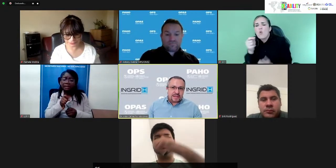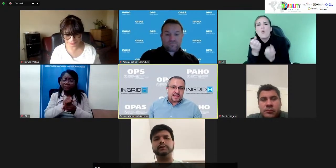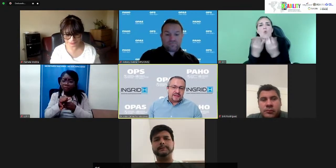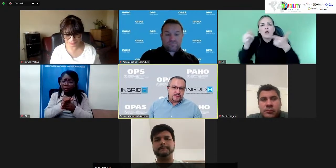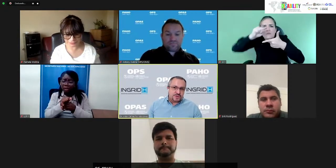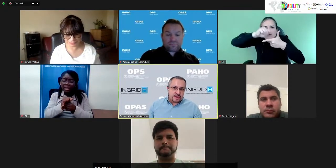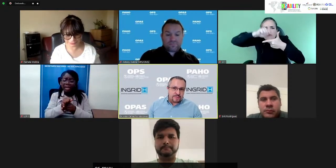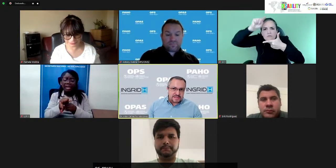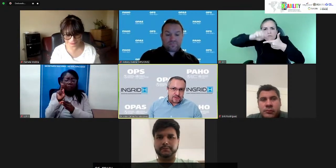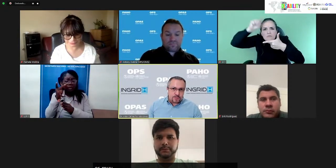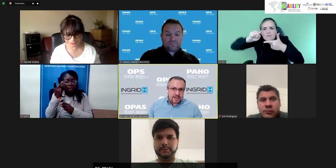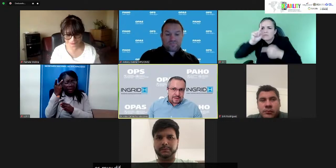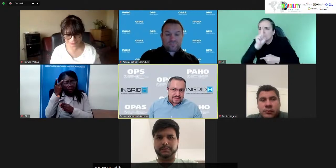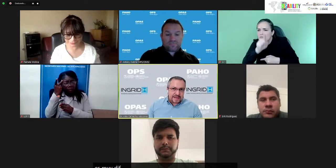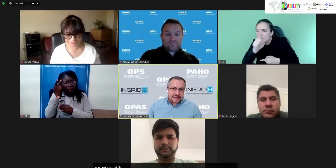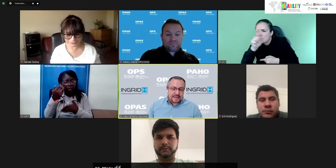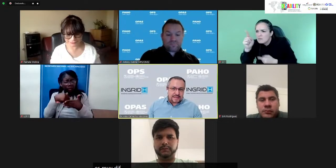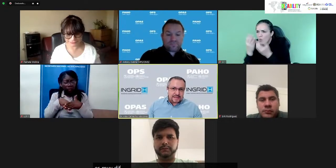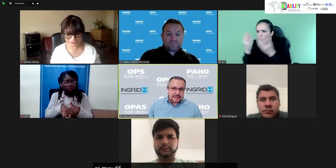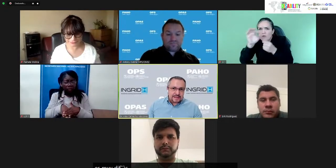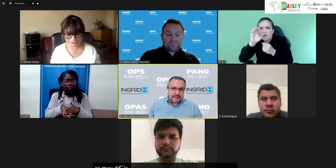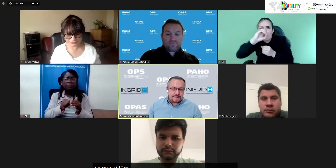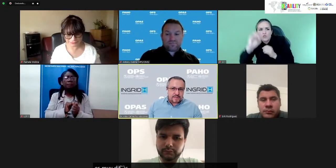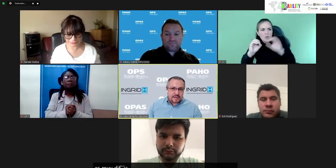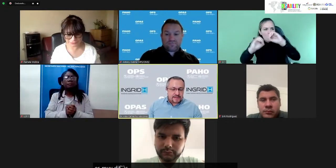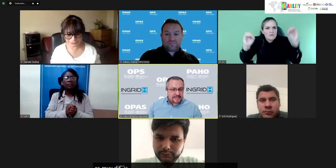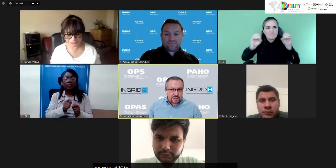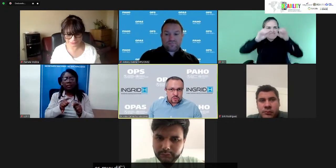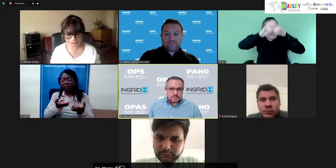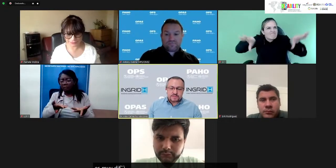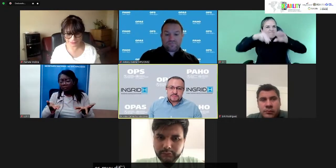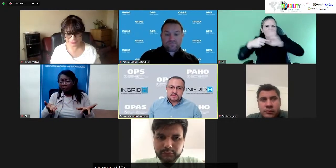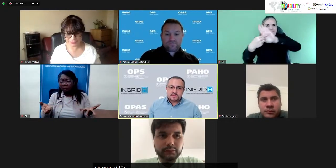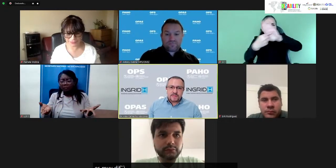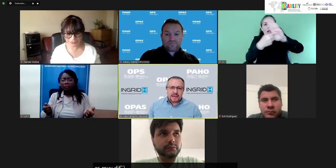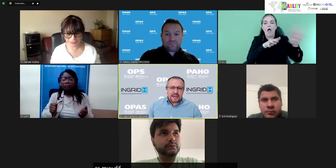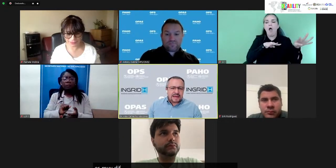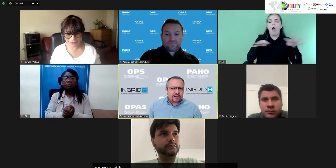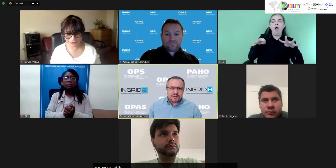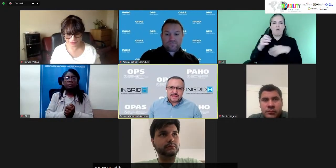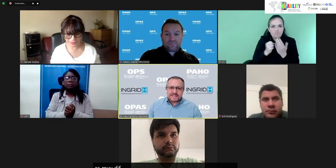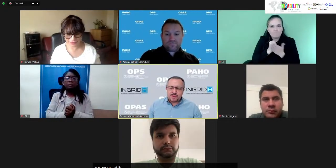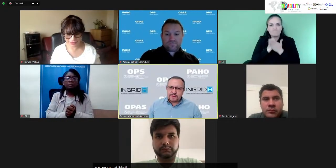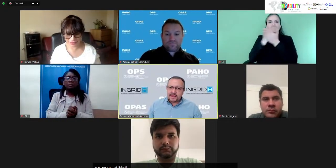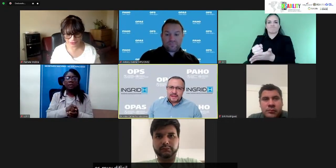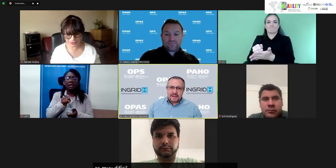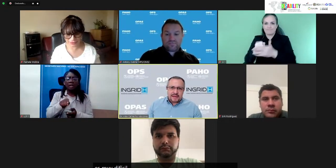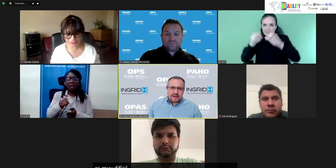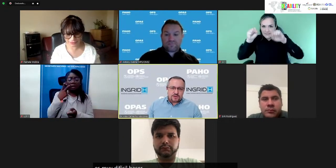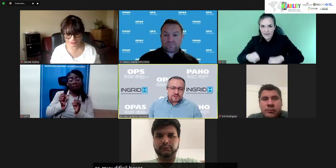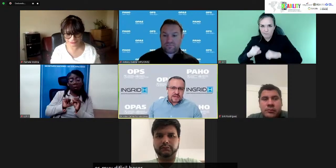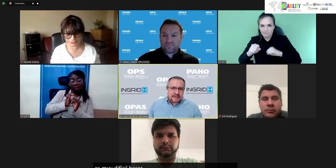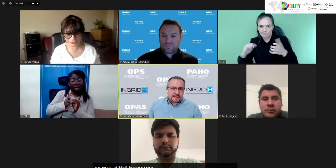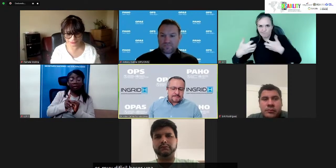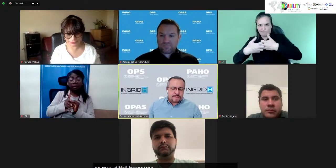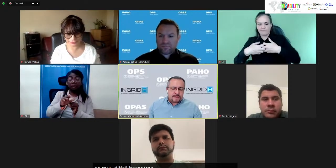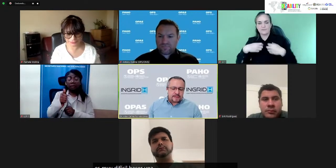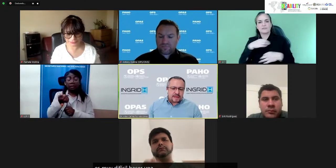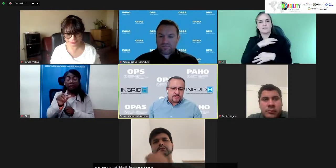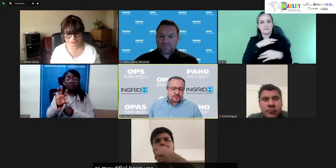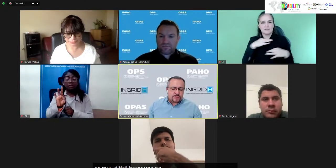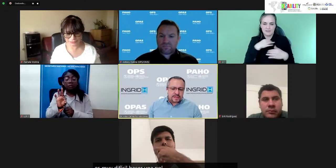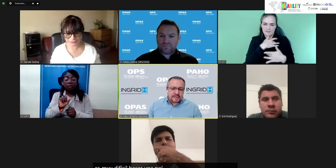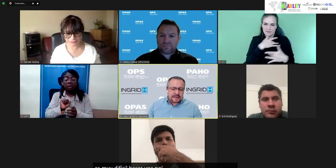difficult to enforce an inclusion public policy and even more when talking about health to